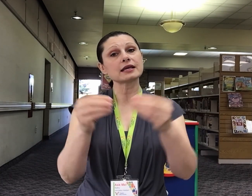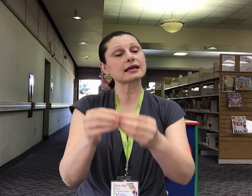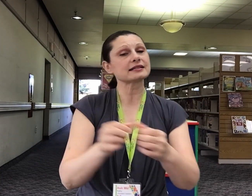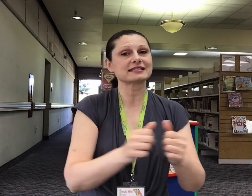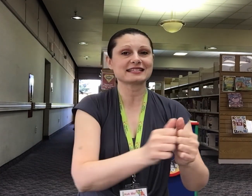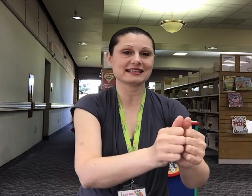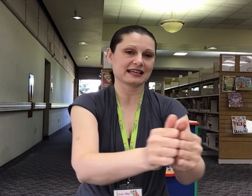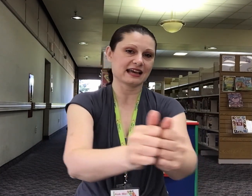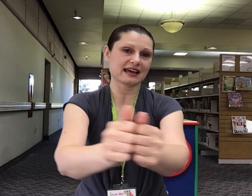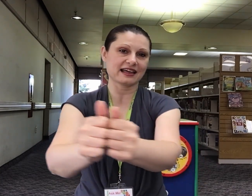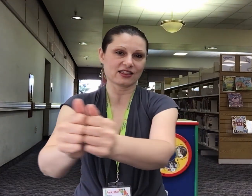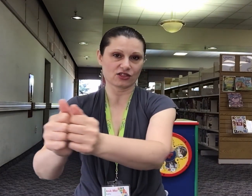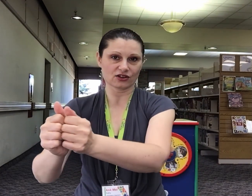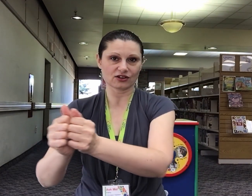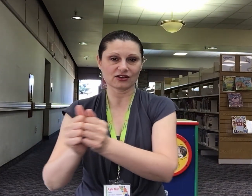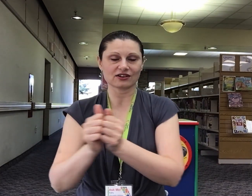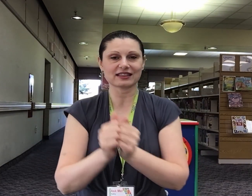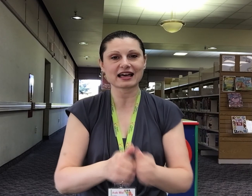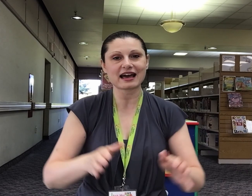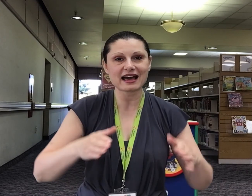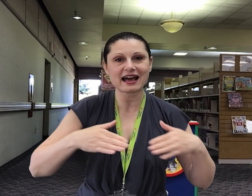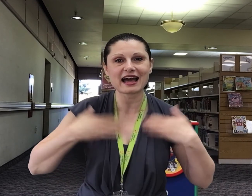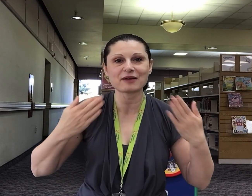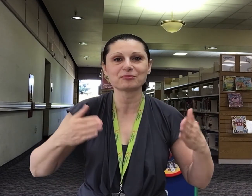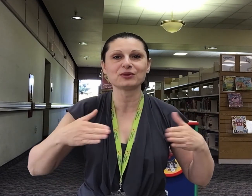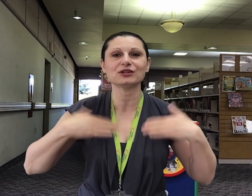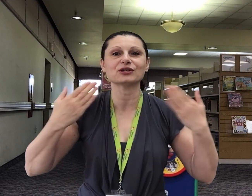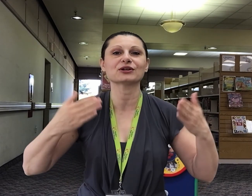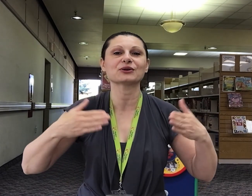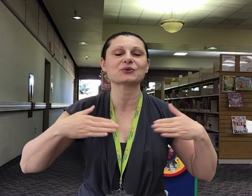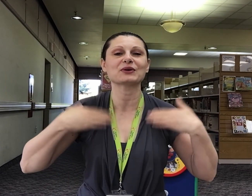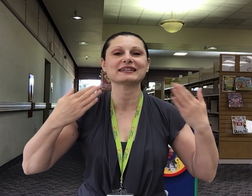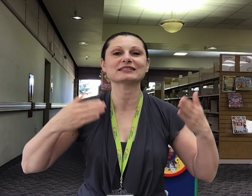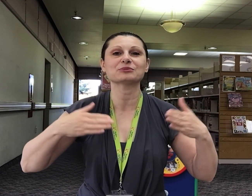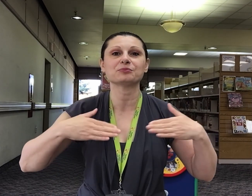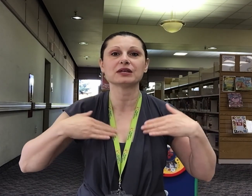get together, the happier we'll be.